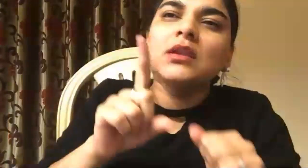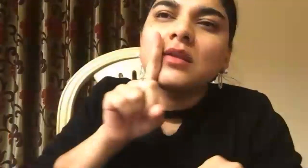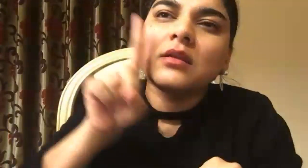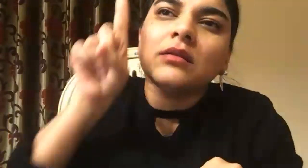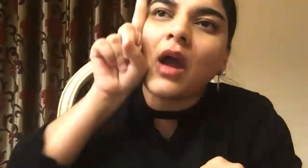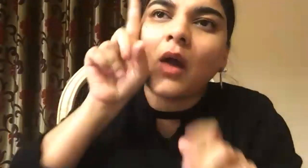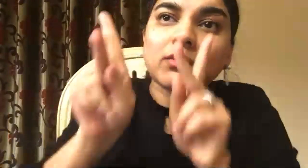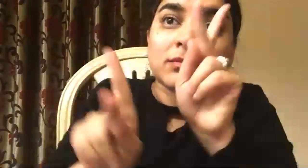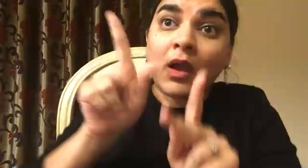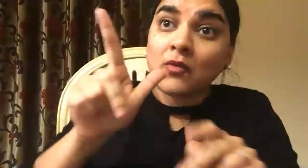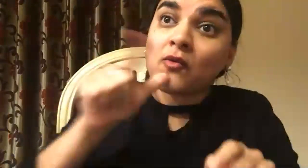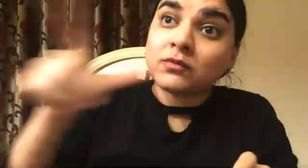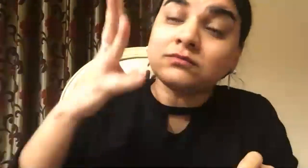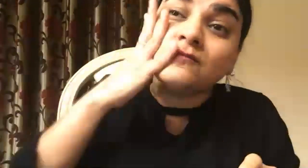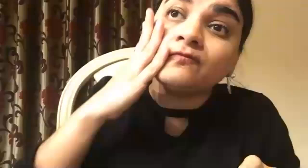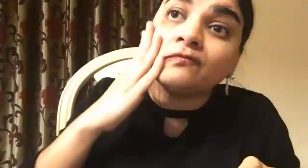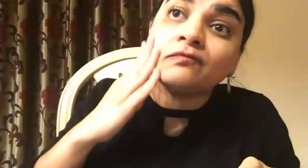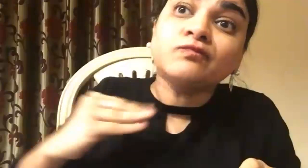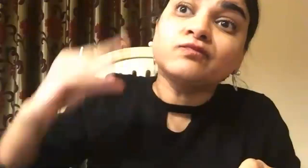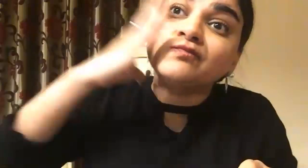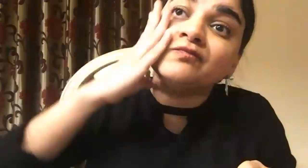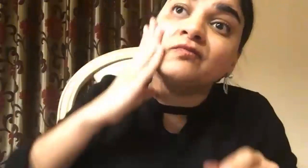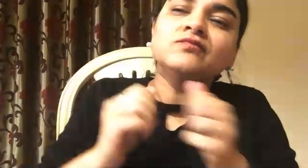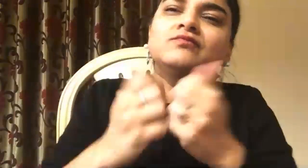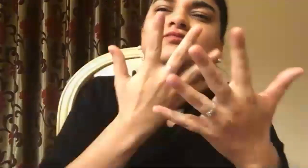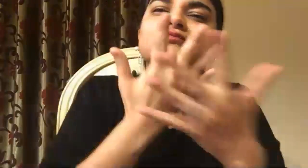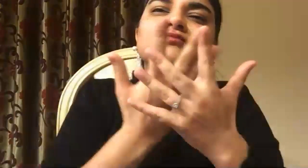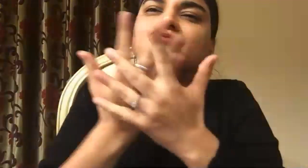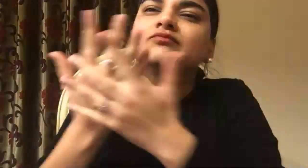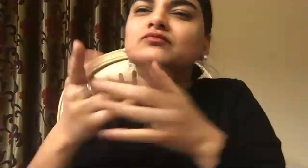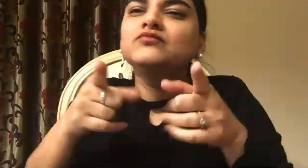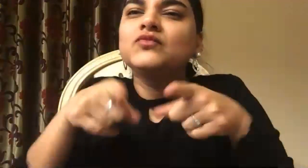now? Life. It's pretty nice.